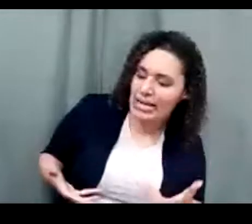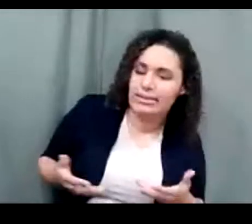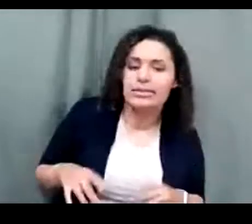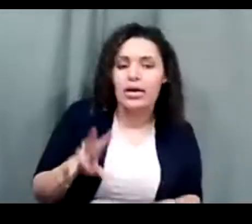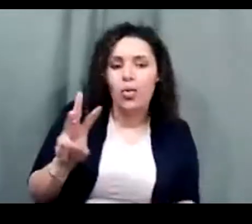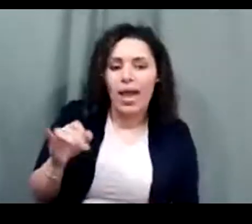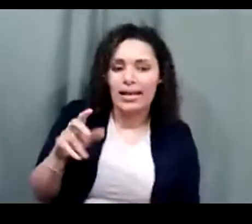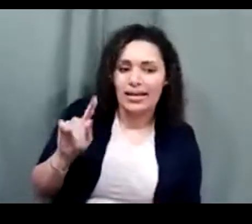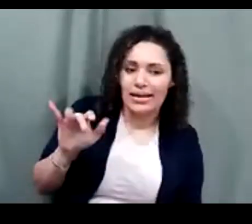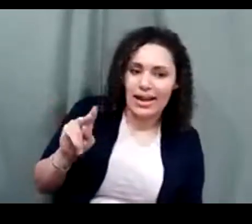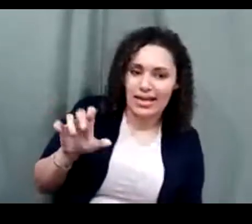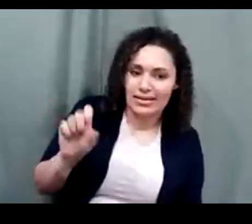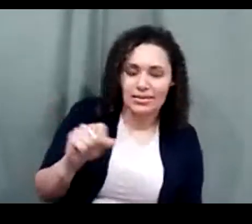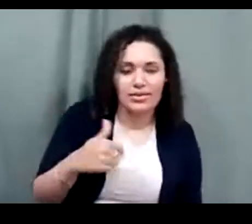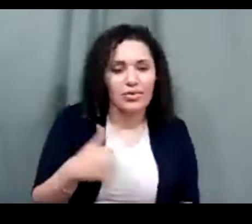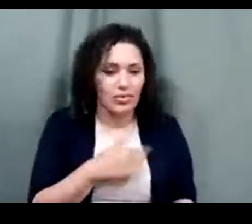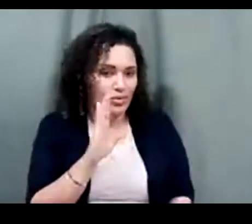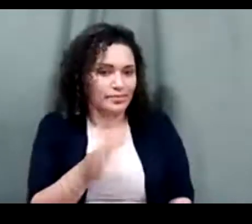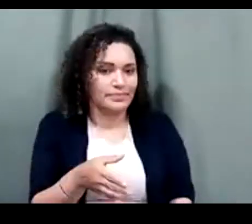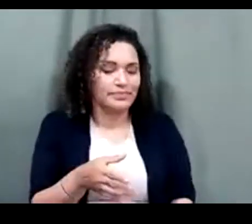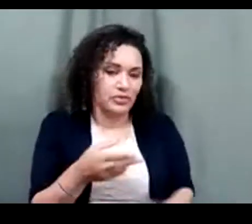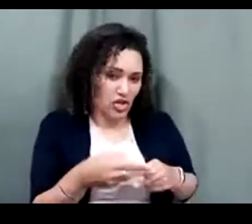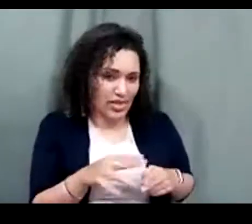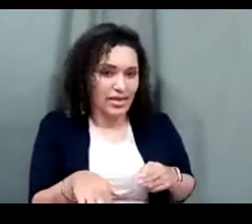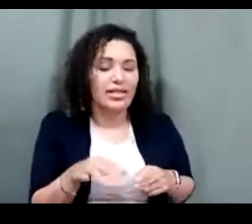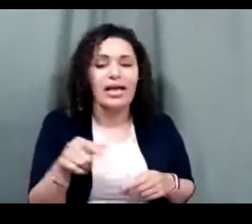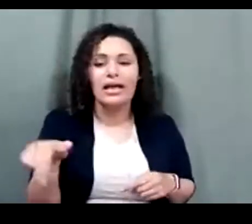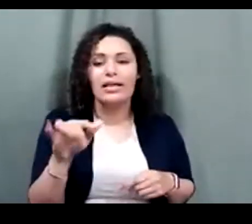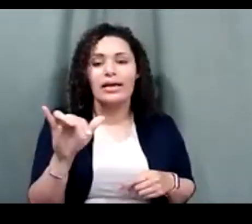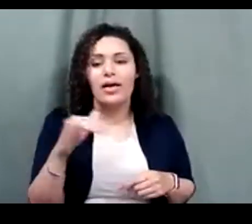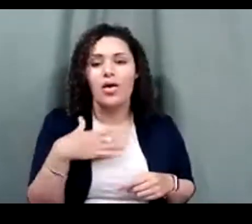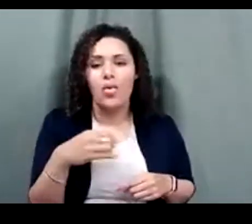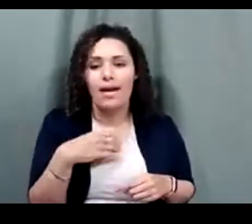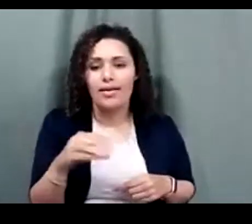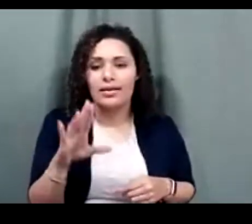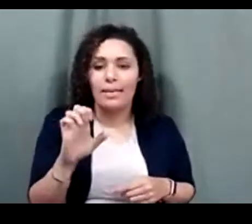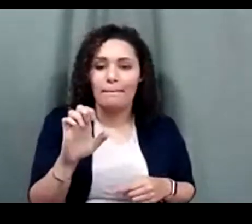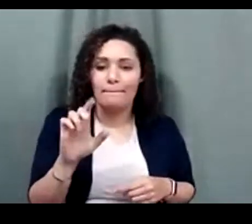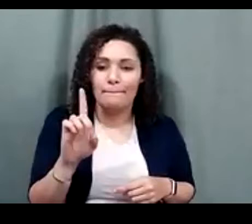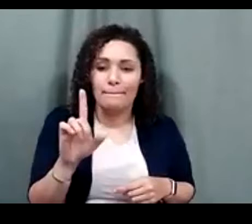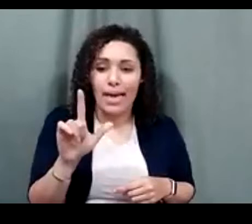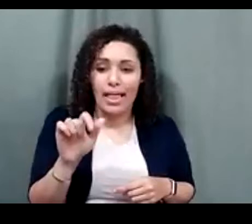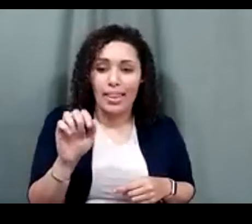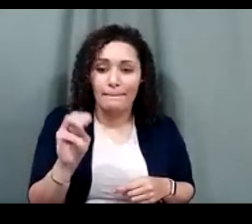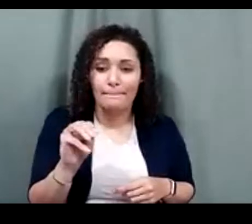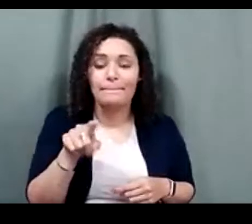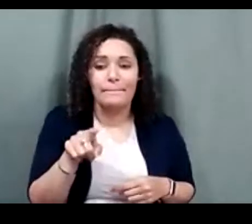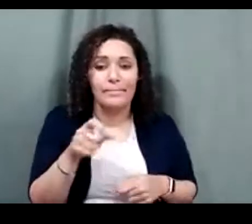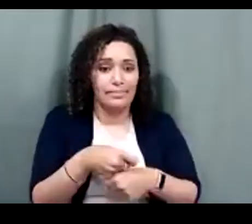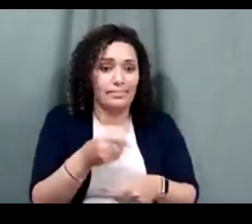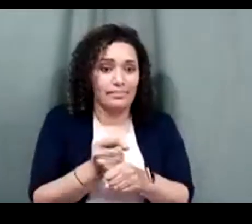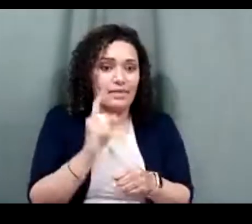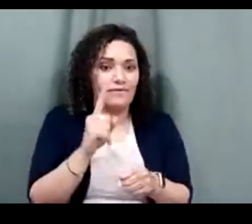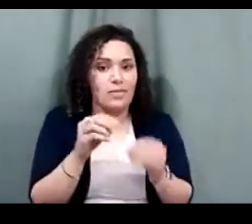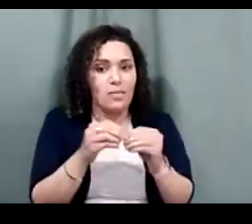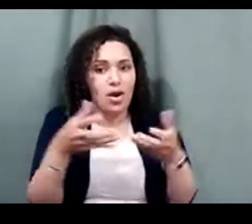our whites, you see, especially for instance, those of you who like the Bedlam, that is a wine that is particularly made to be more weighty,